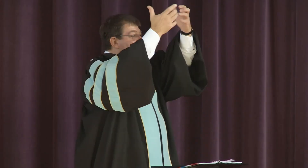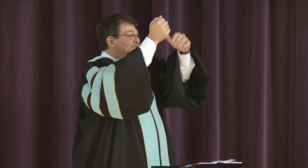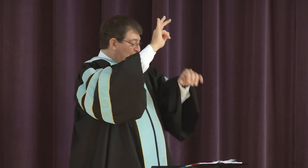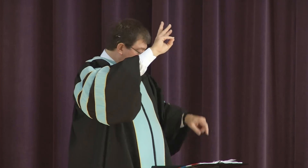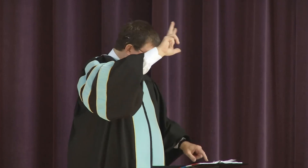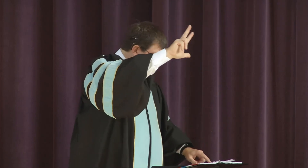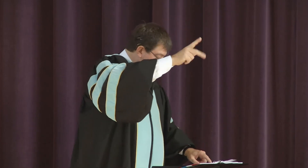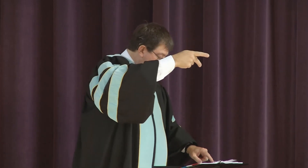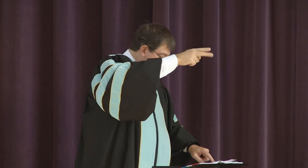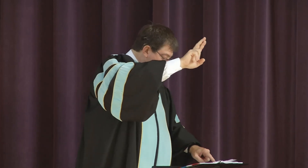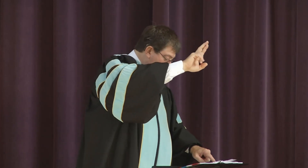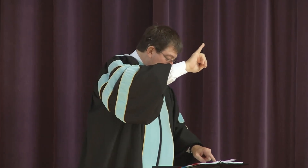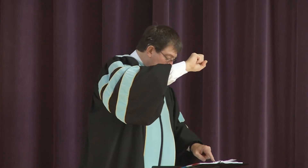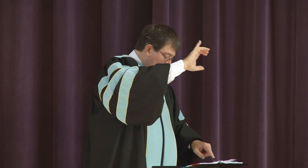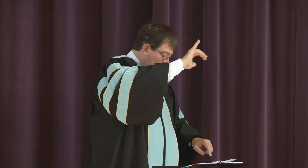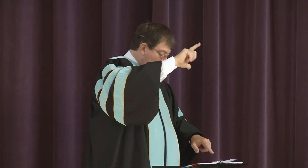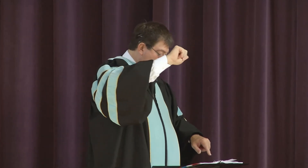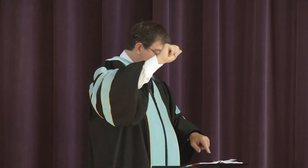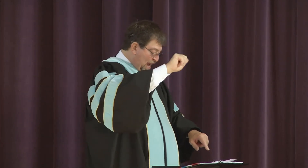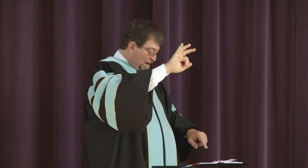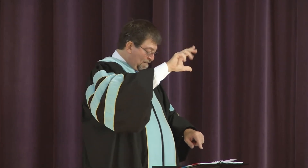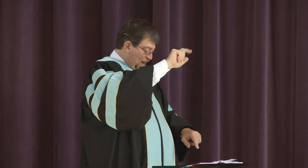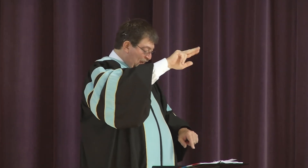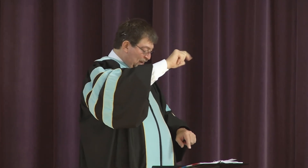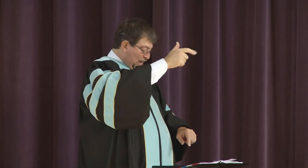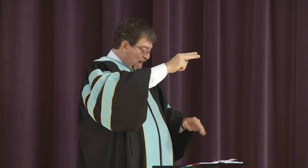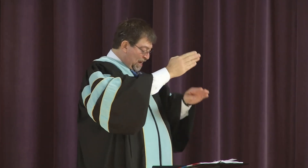Class of 1963, Priscilla A. Flanagan